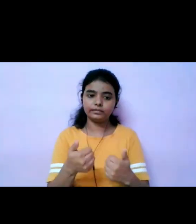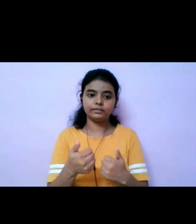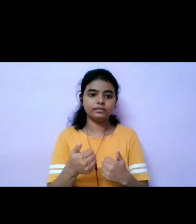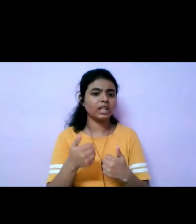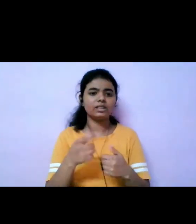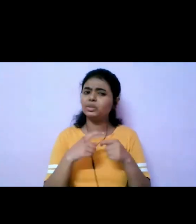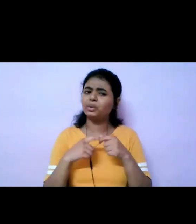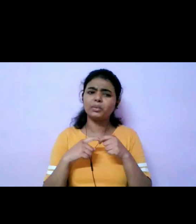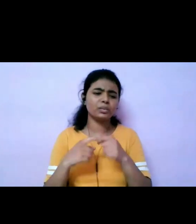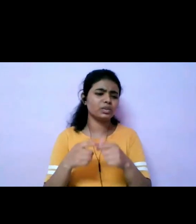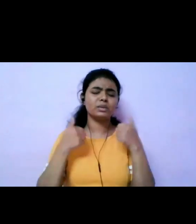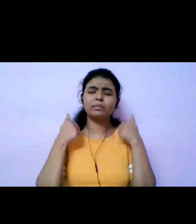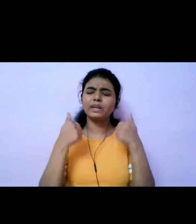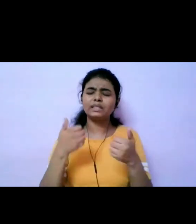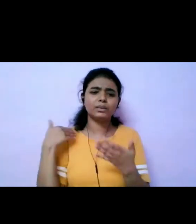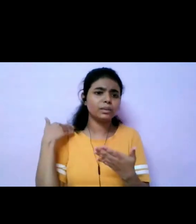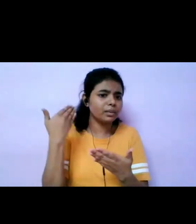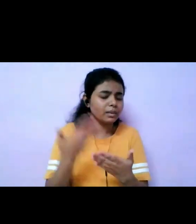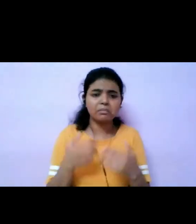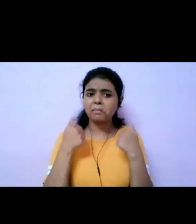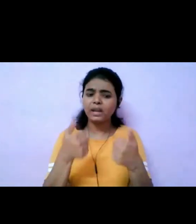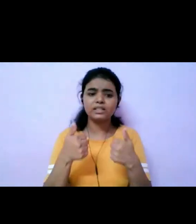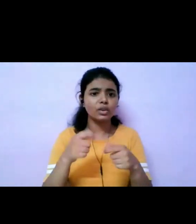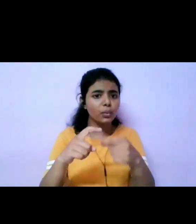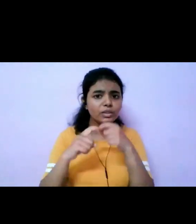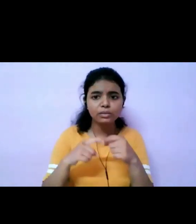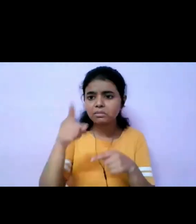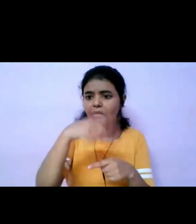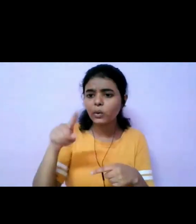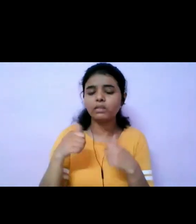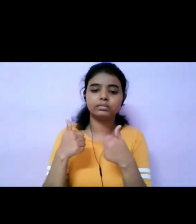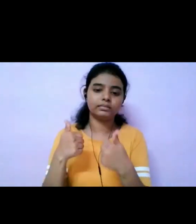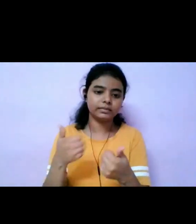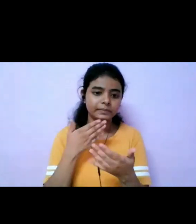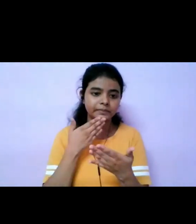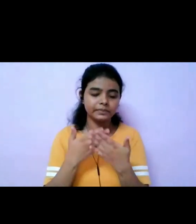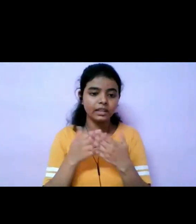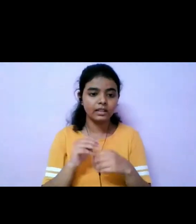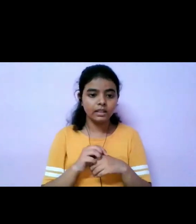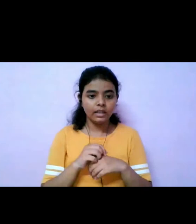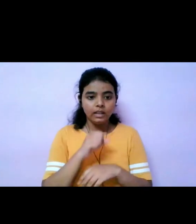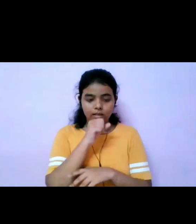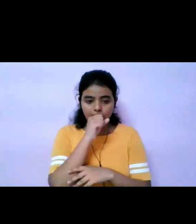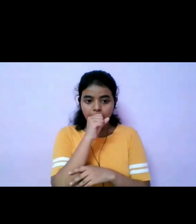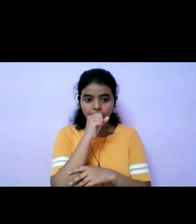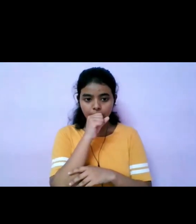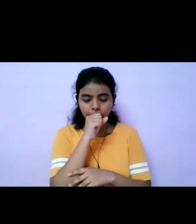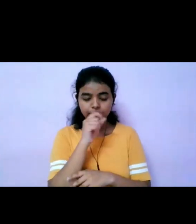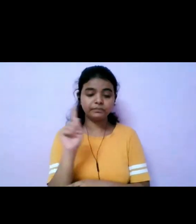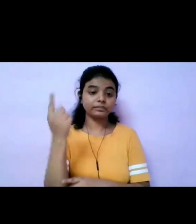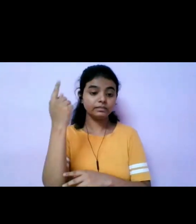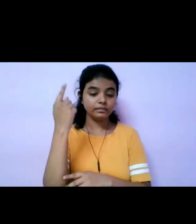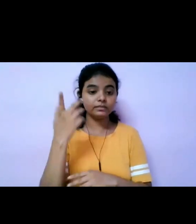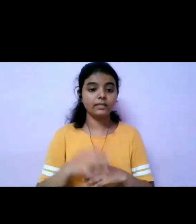best questions anyone has asked me in a long time. These are great questions. So first of all,